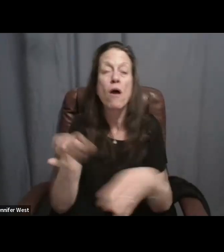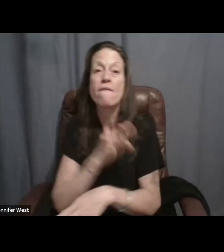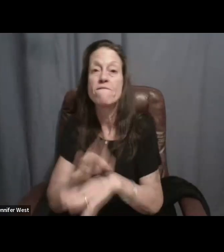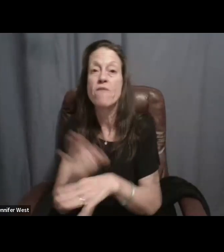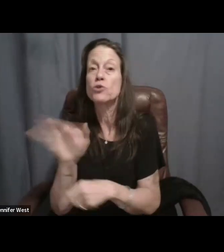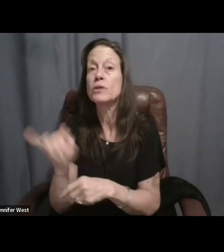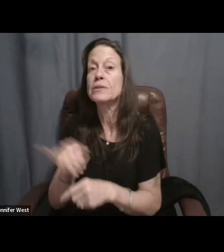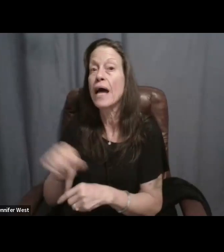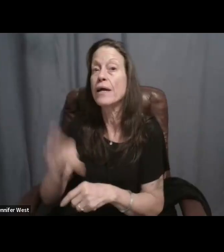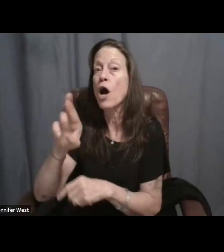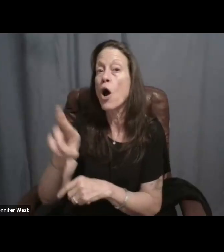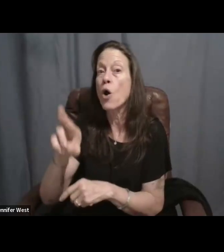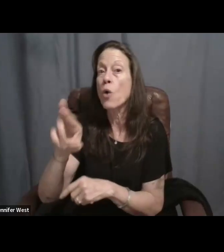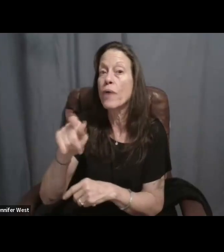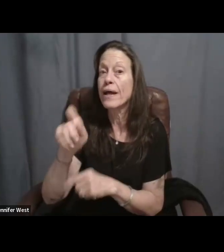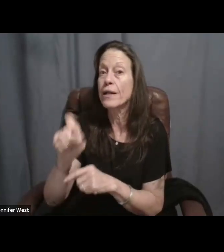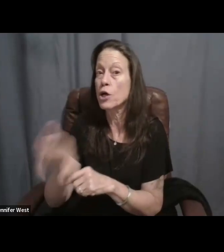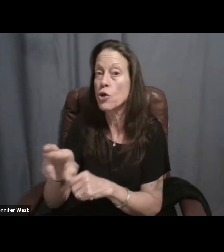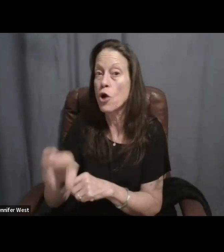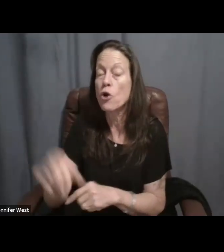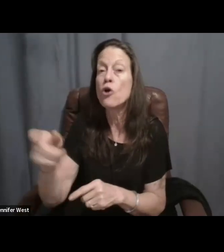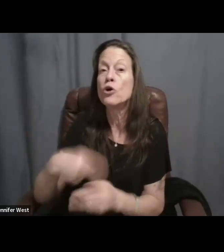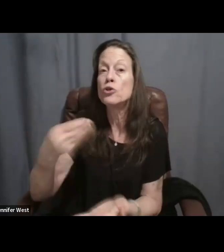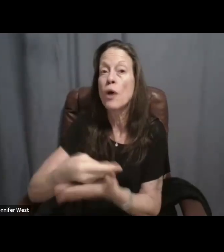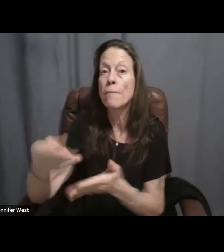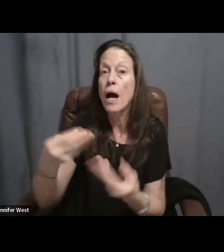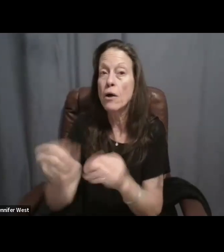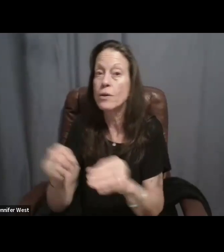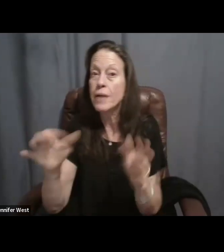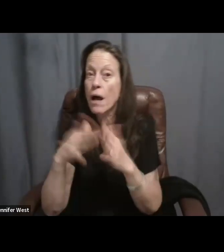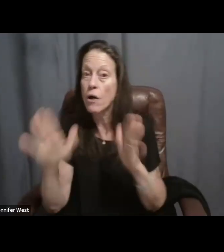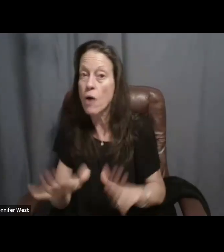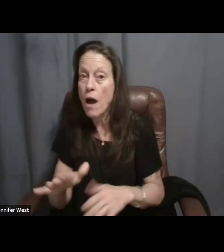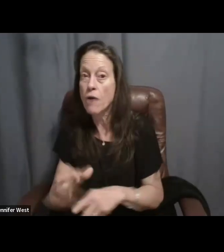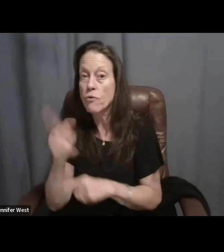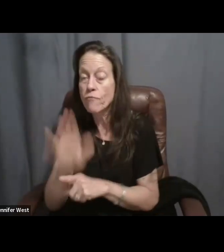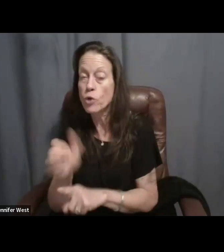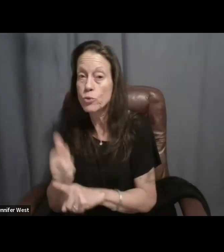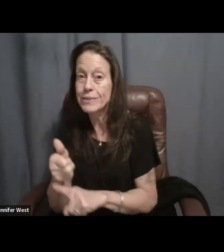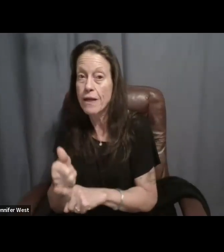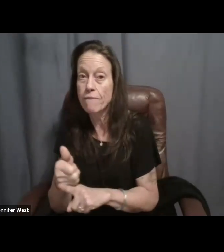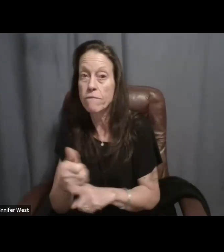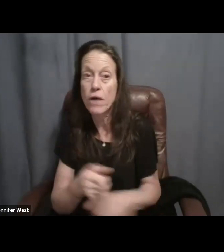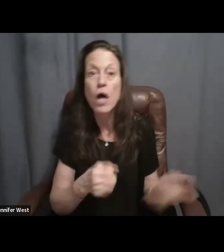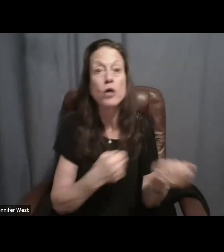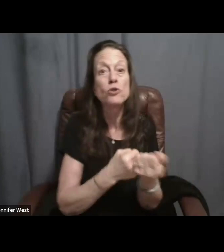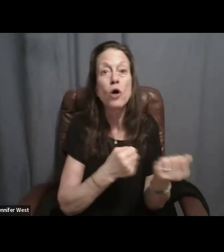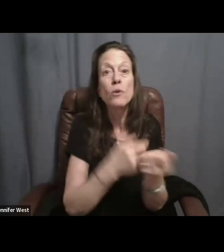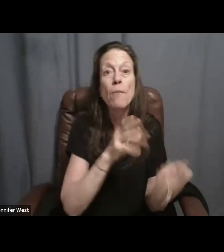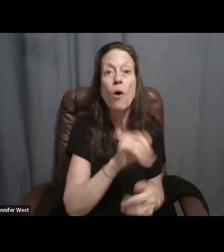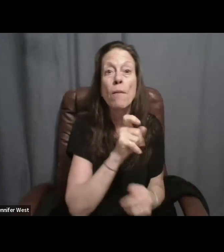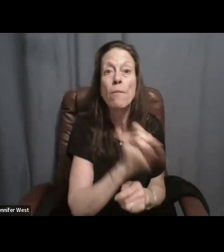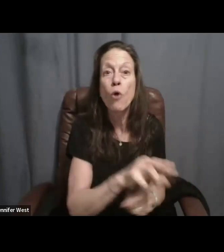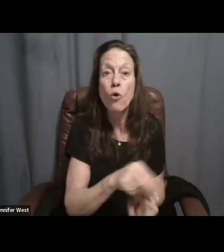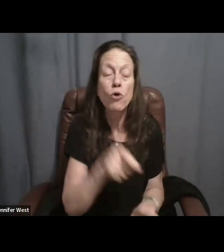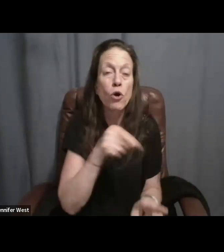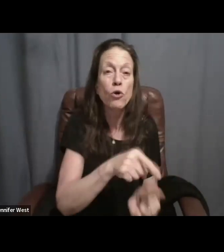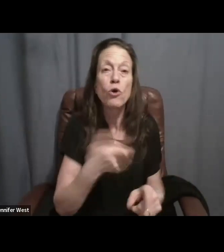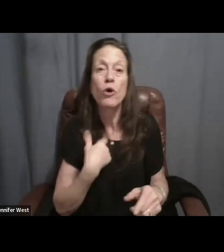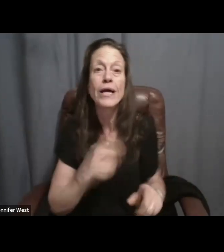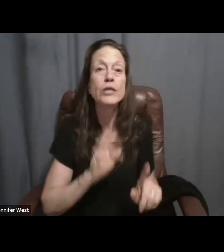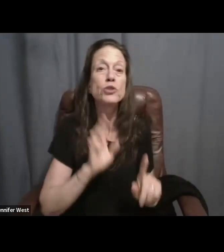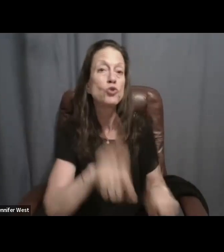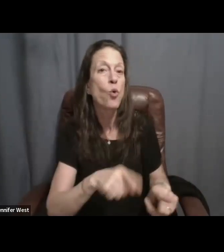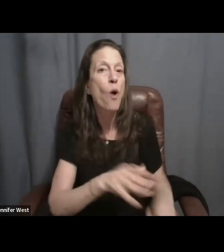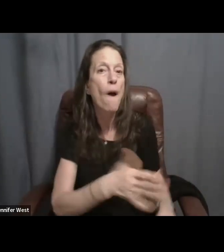estate agent to help you buy or sell a house. The support broker is your go-to to really help you navigate